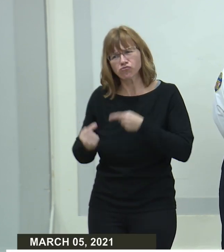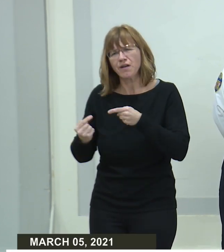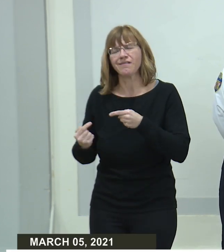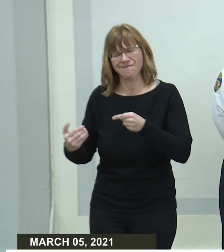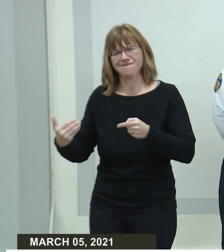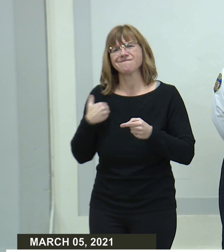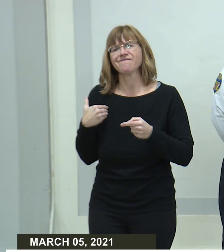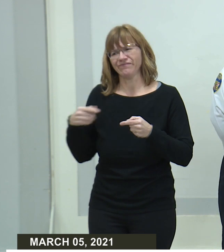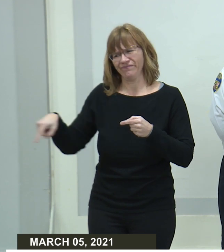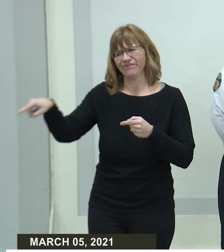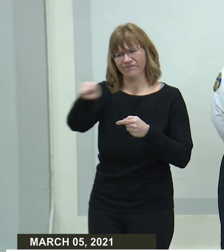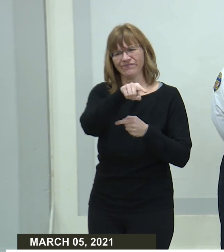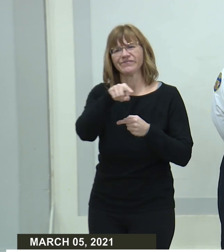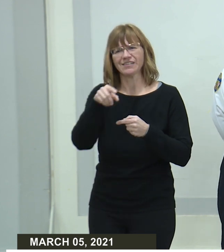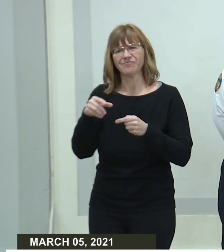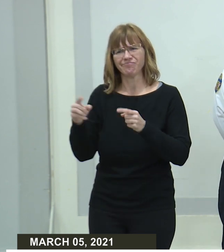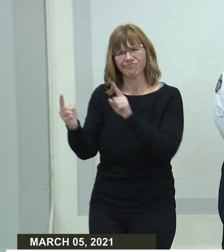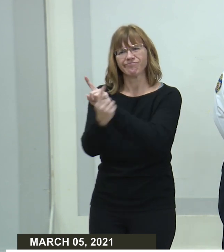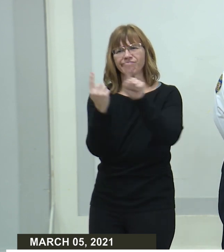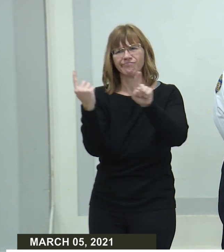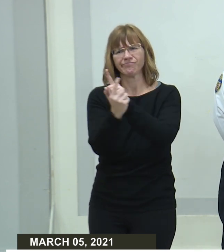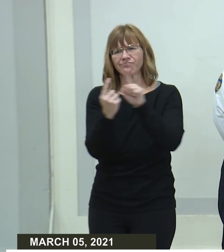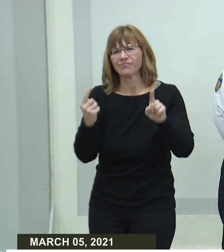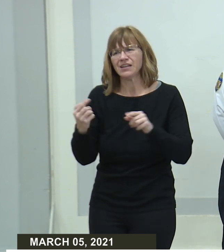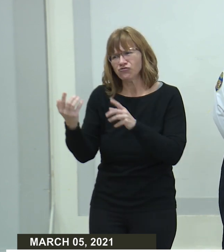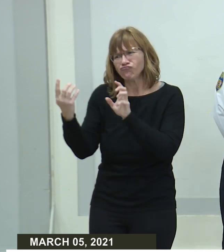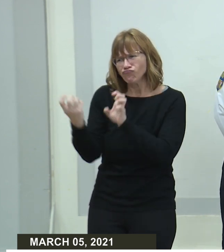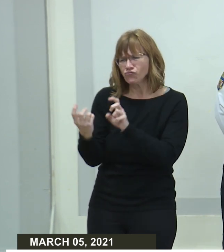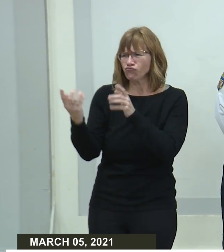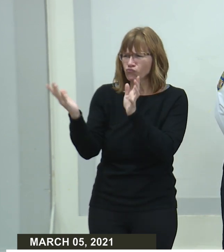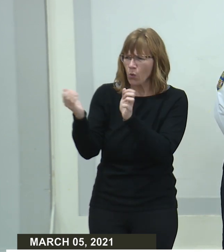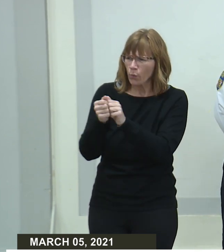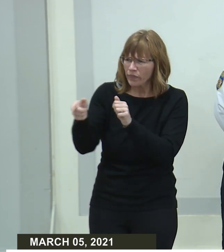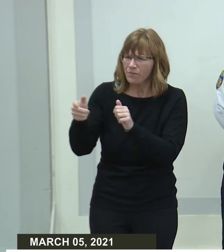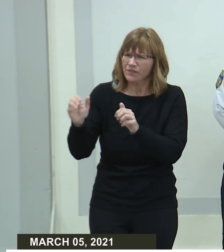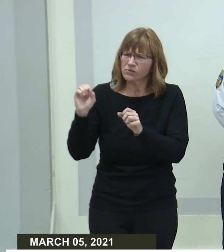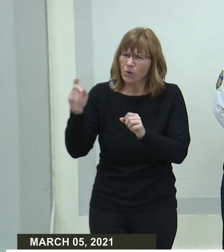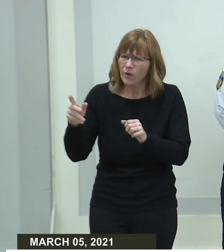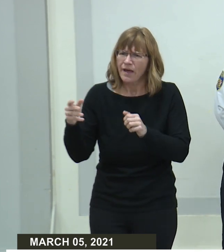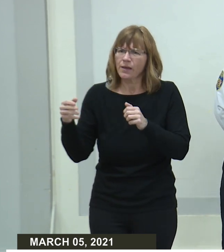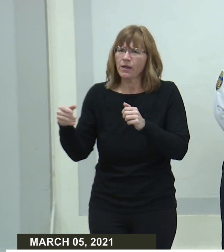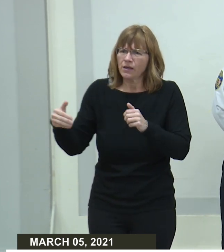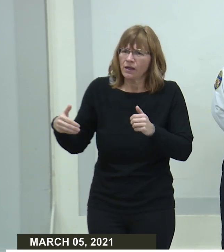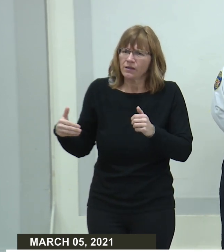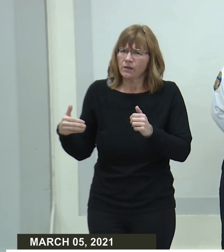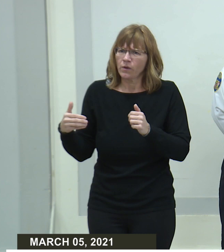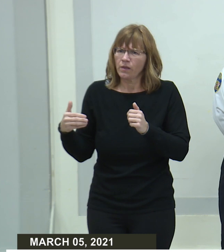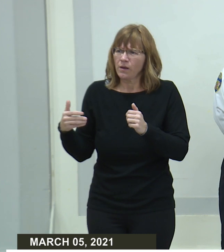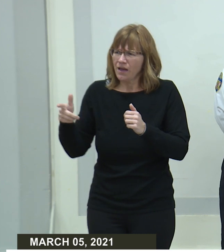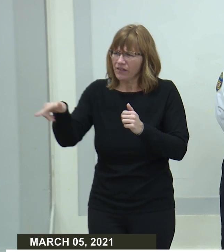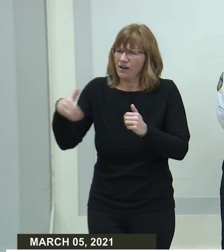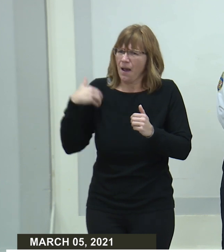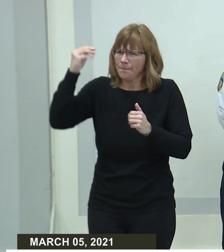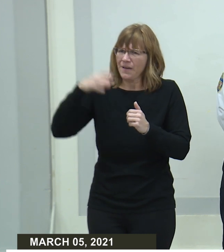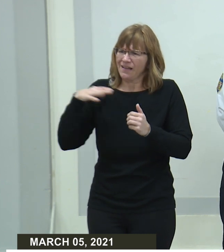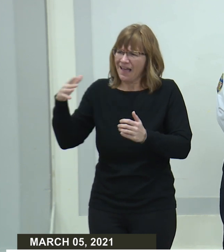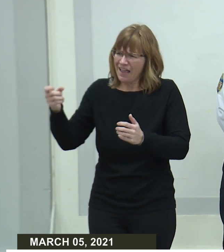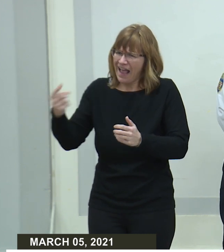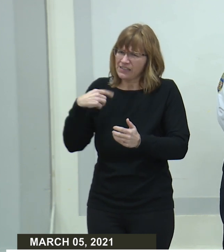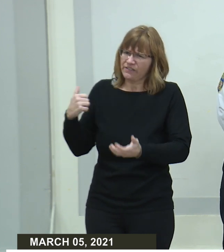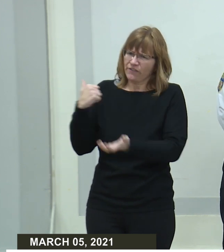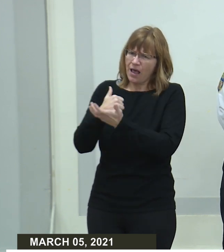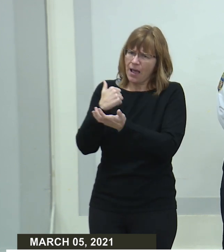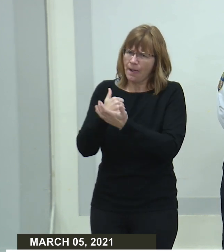okay for you to say that. It doesn't make you less of a man because you're asking for help. It makes you more of a man because you're asking for